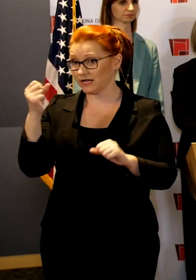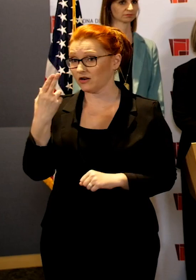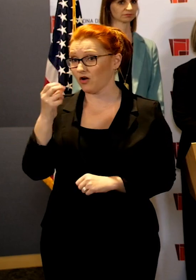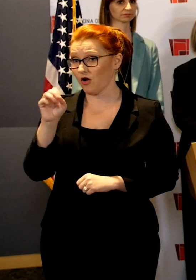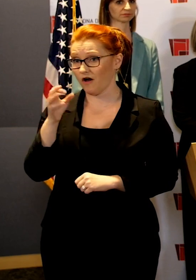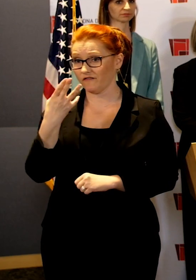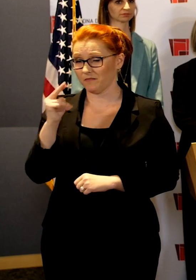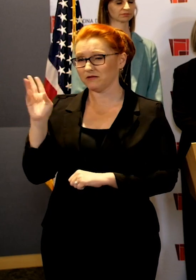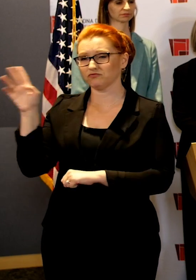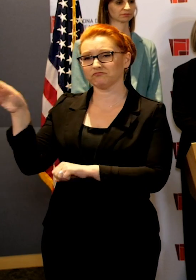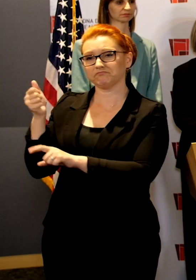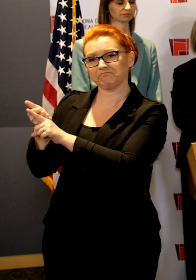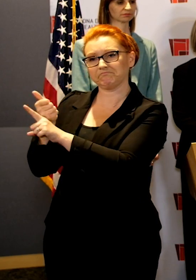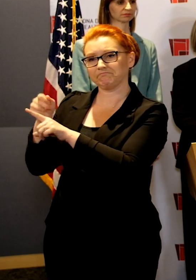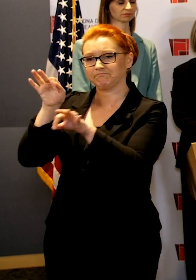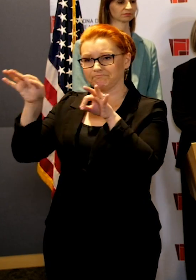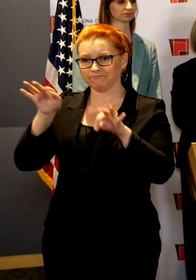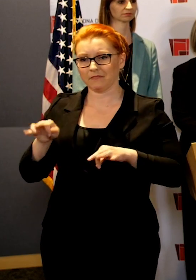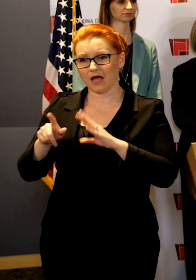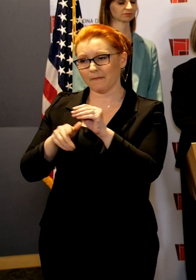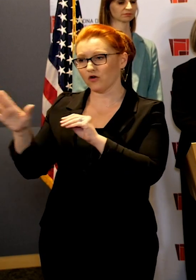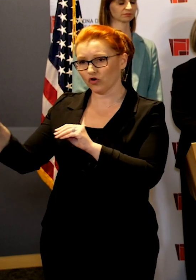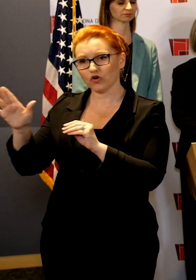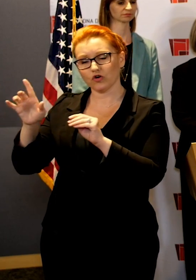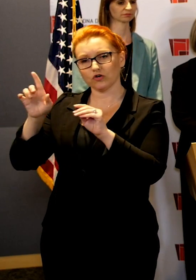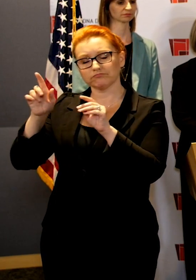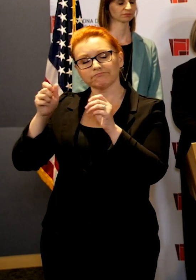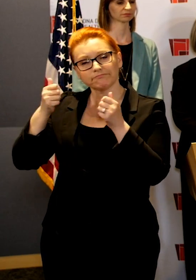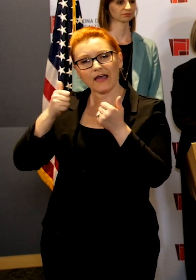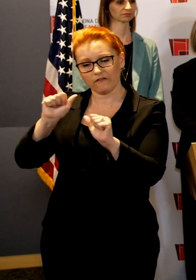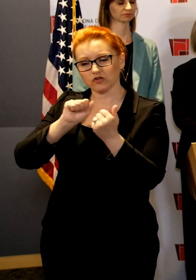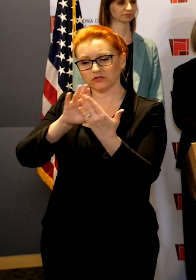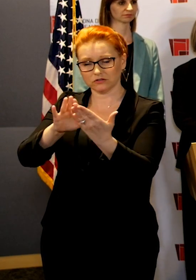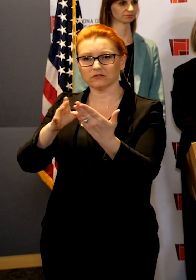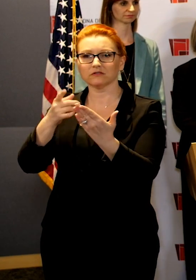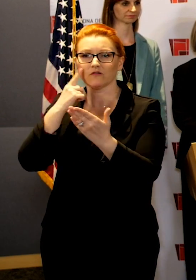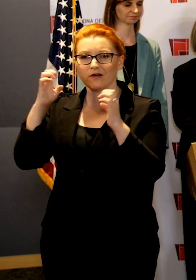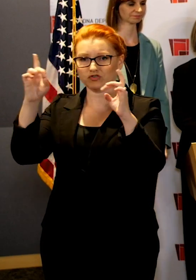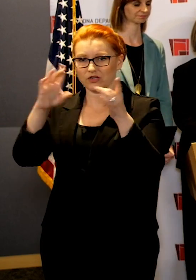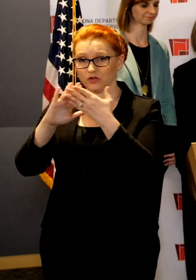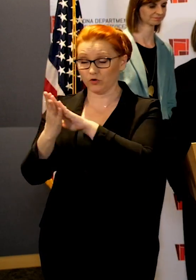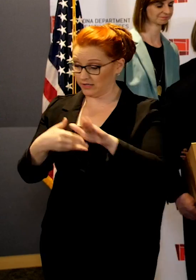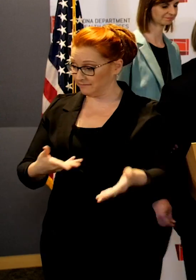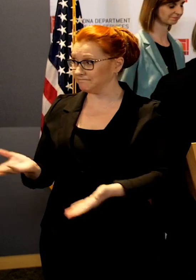her efforts with our schools and education community. Superintendent Hoffman.